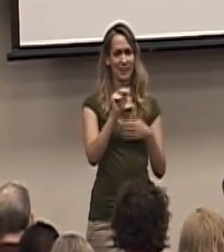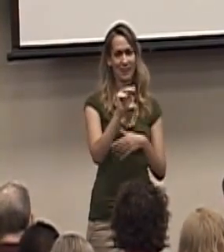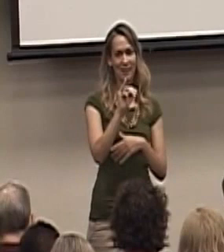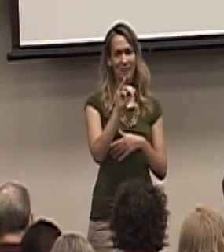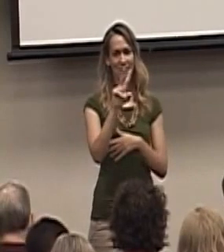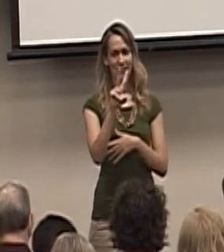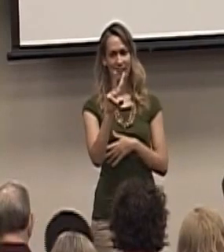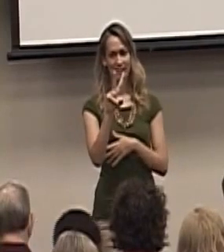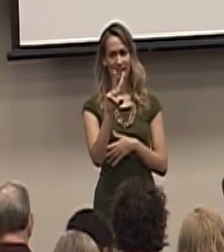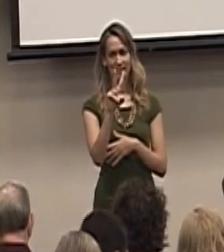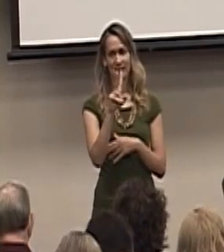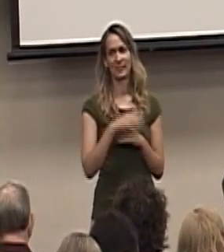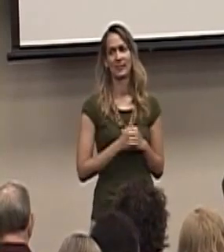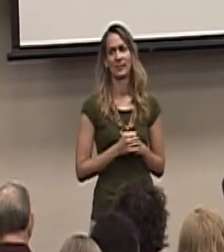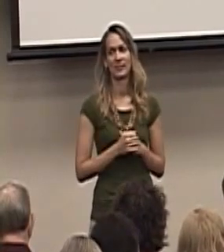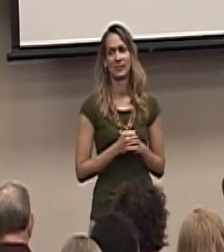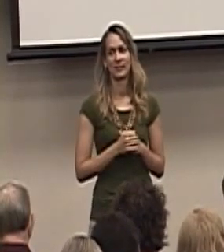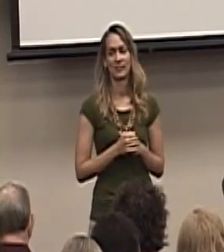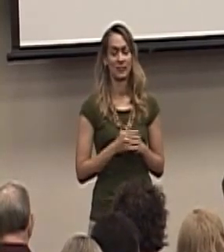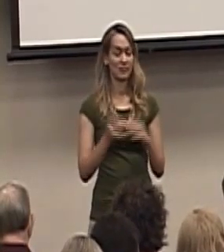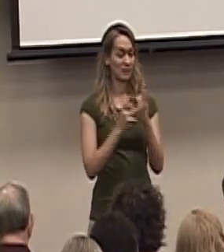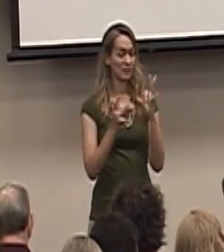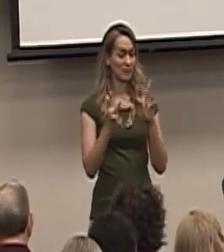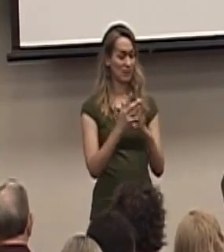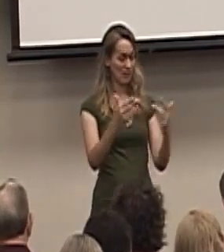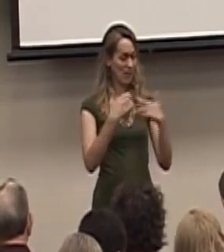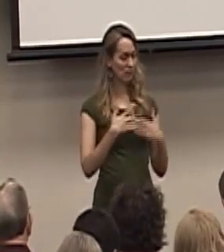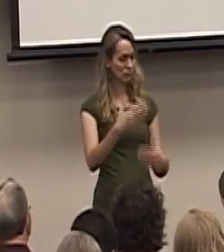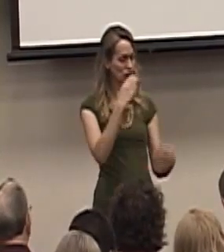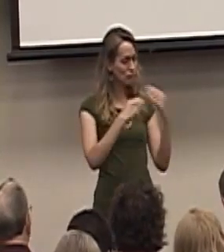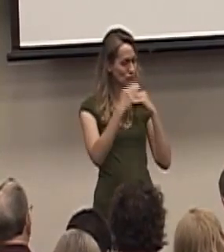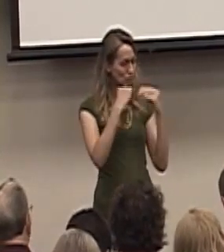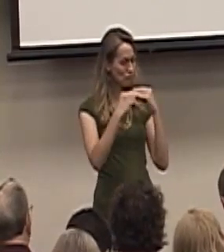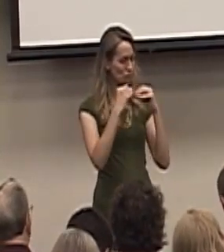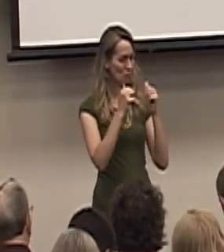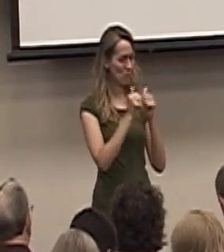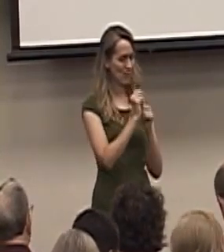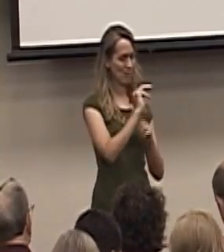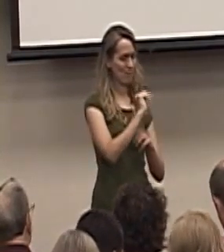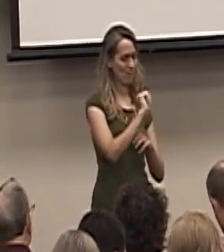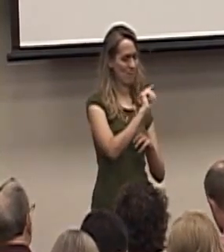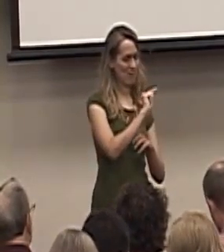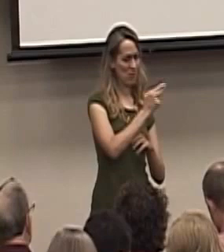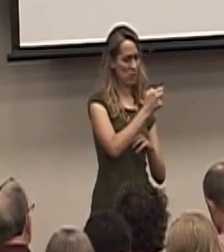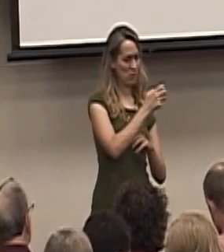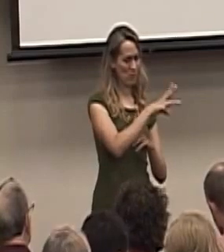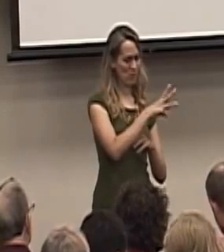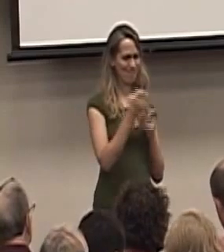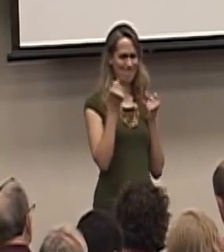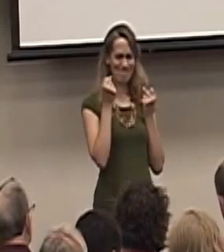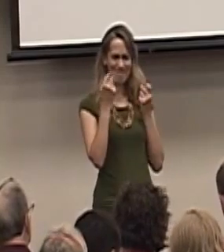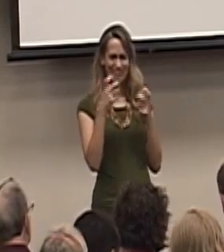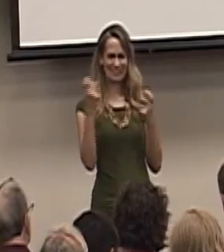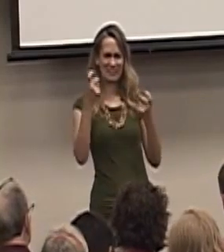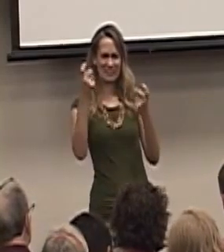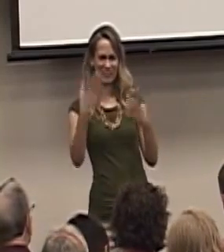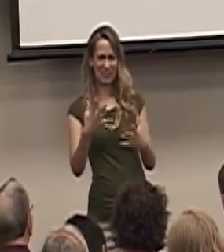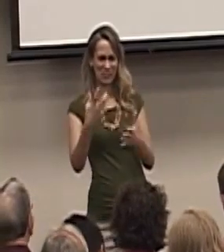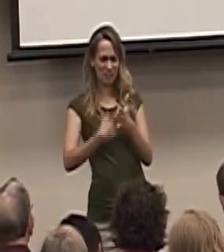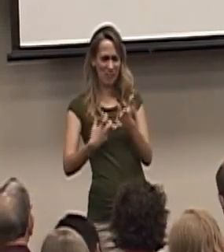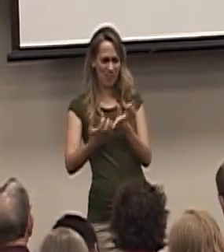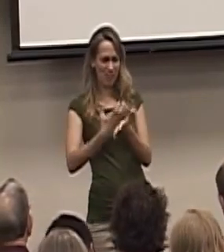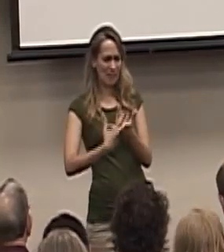NIV. While Jesus was having dinner at Matthew's house, many tax collectors and sinners came and ate with him and